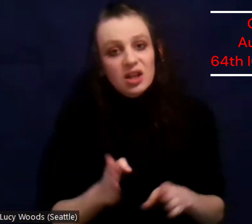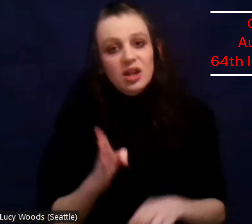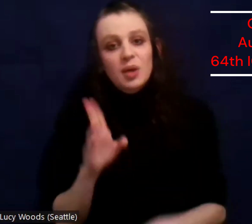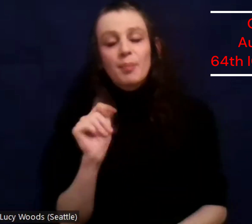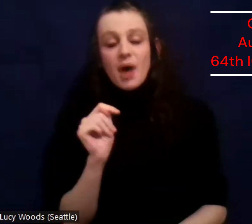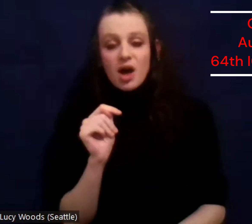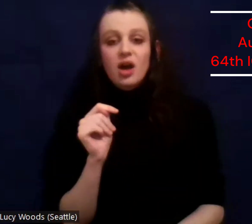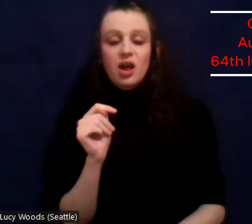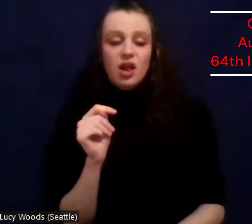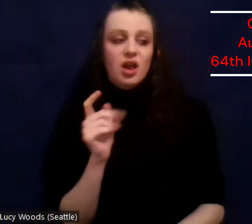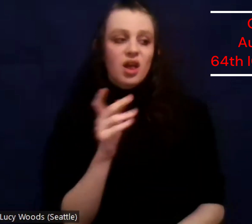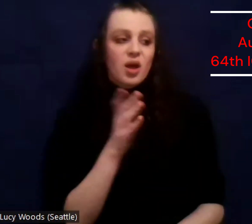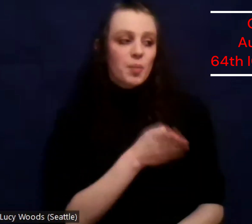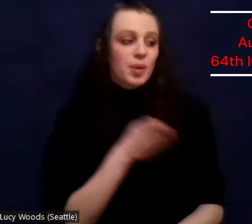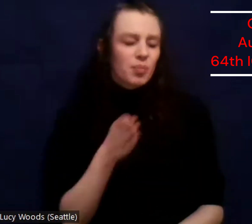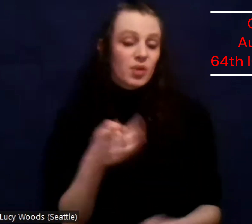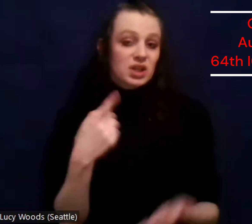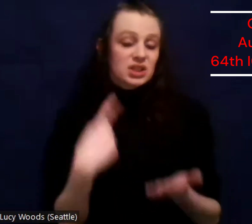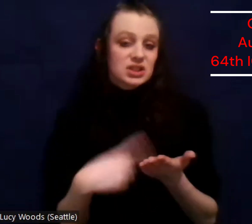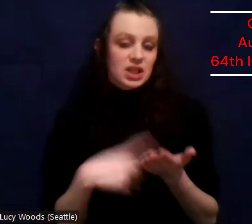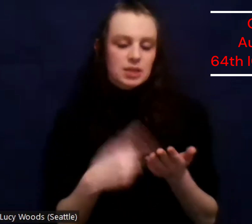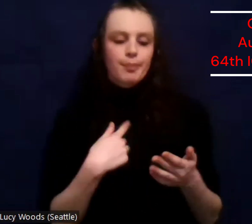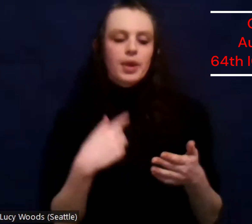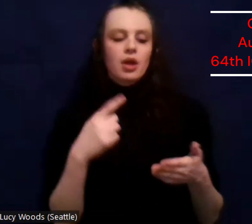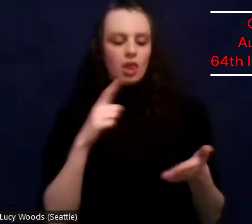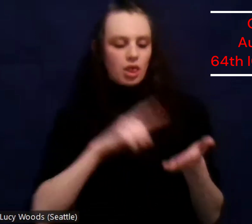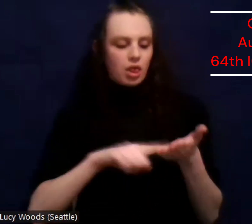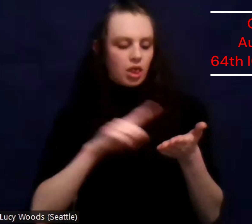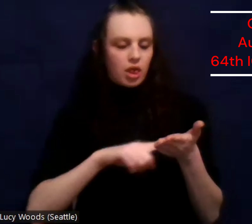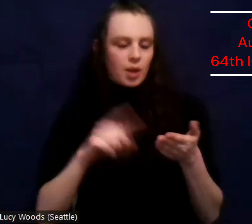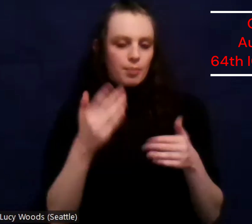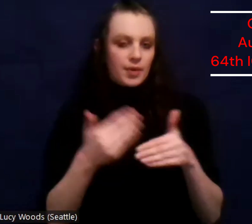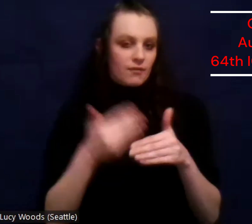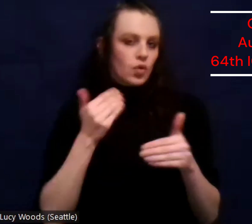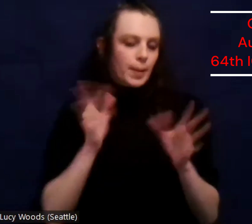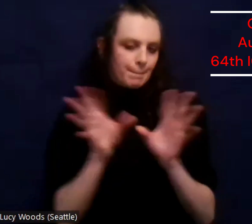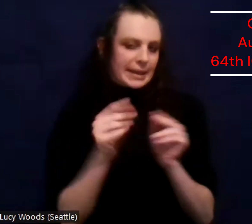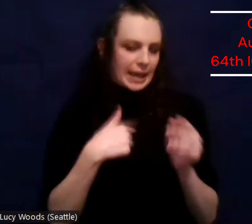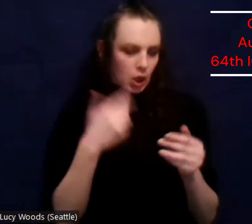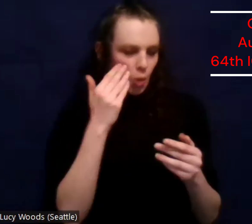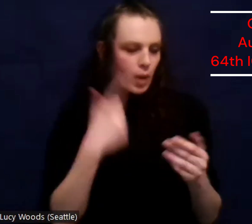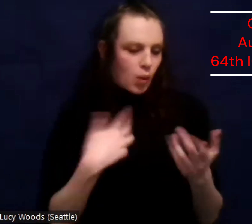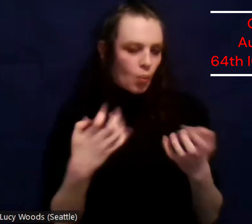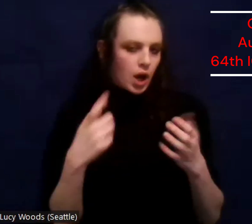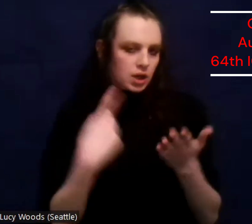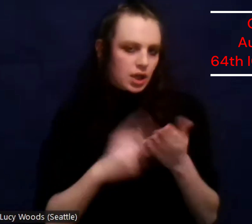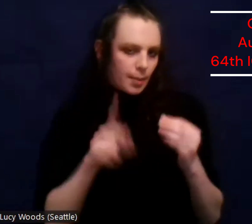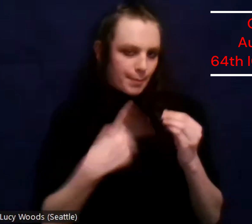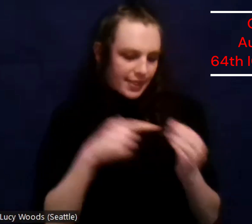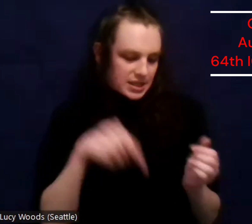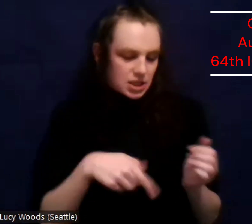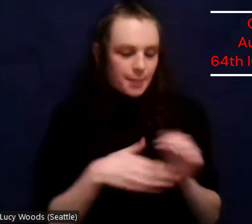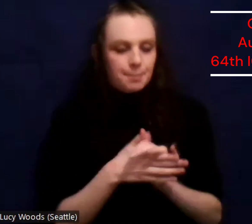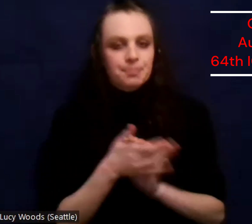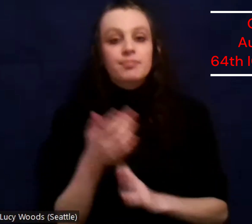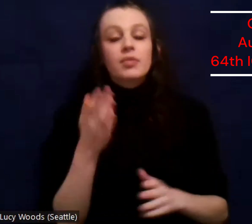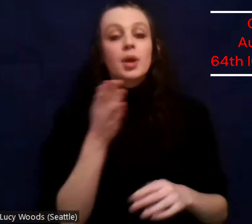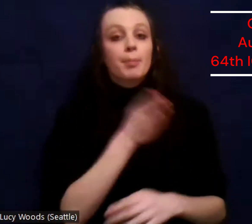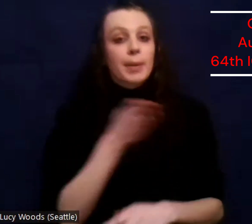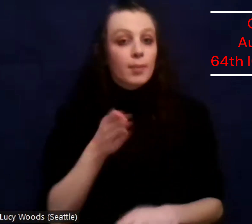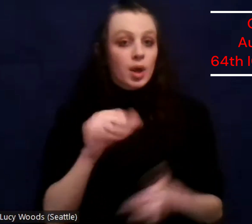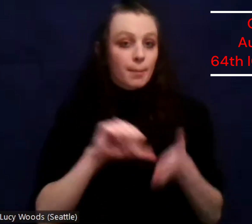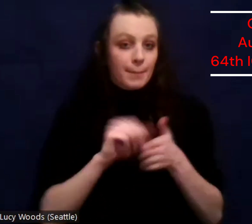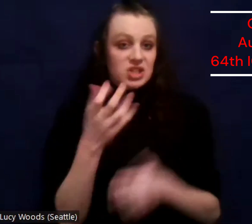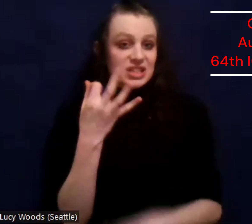book, and I looked it up before the meeting because I knew I was going to talk on this. It, it it talks in the big book on page 19. There